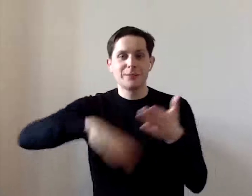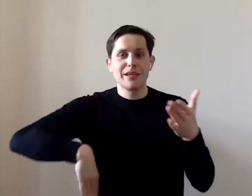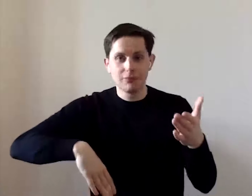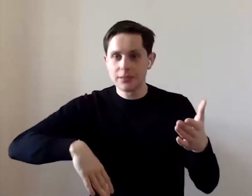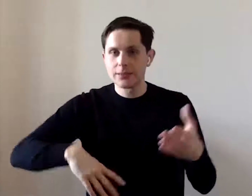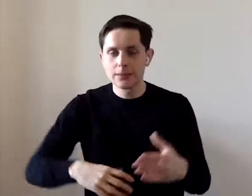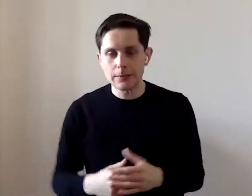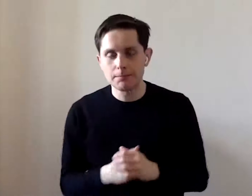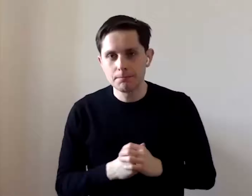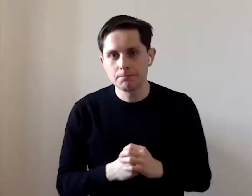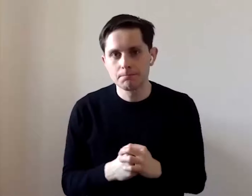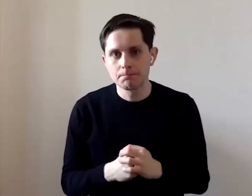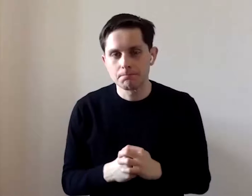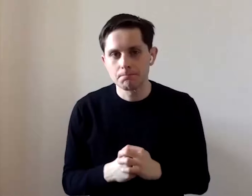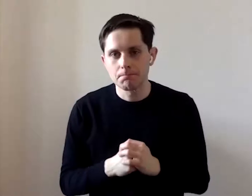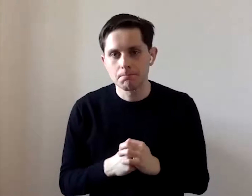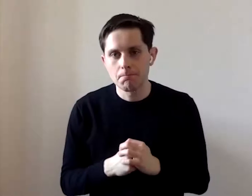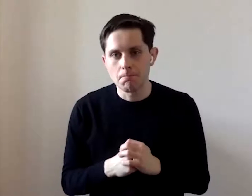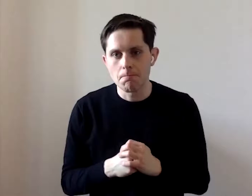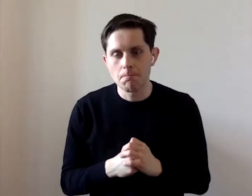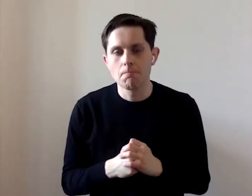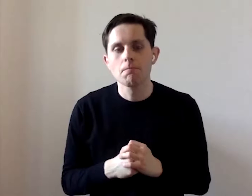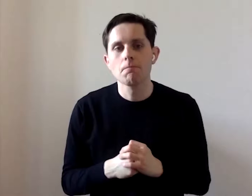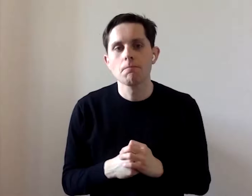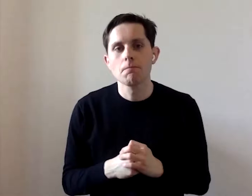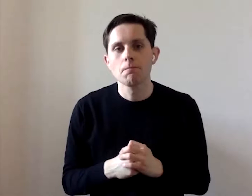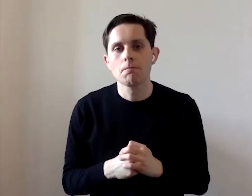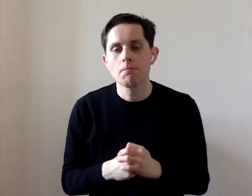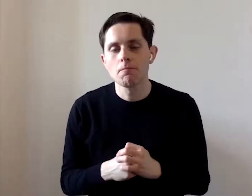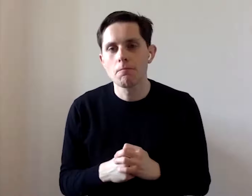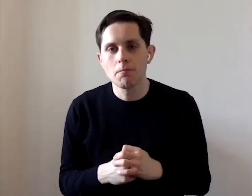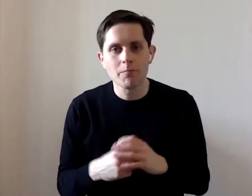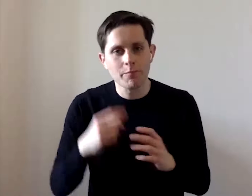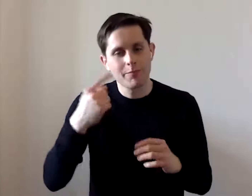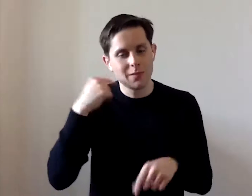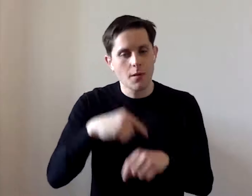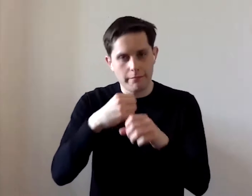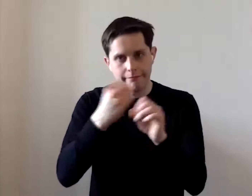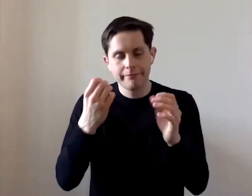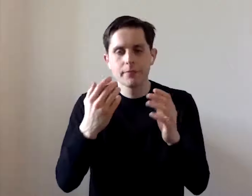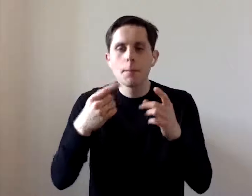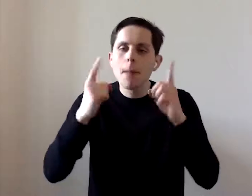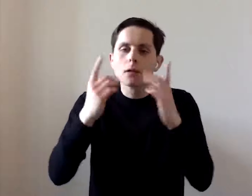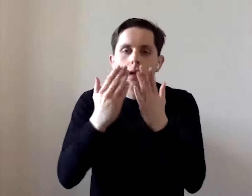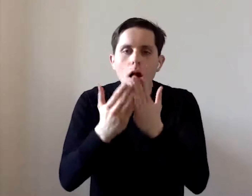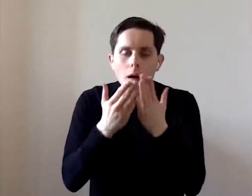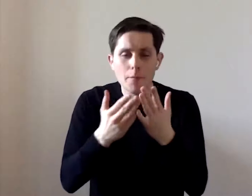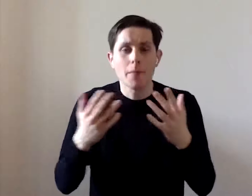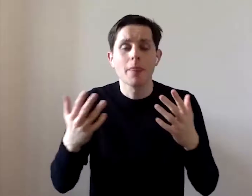maybe a little double-edged sword, but I did find there were a few absolute